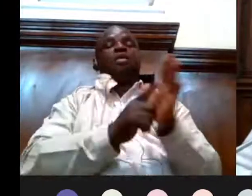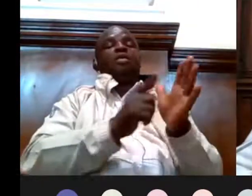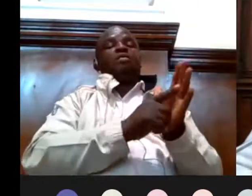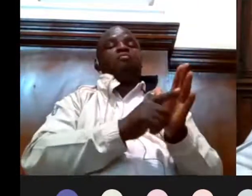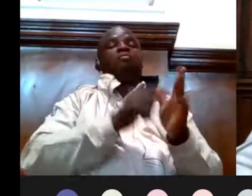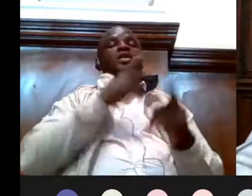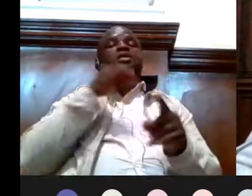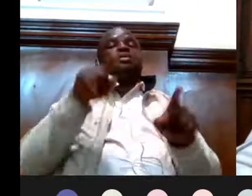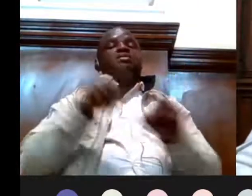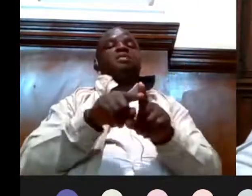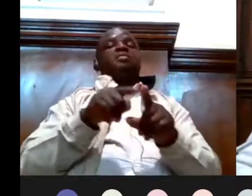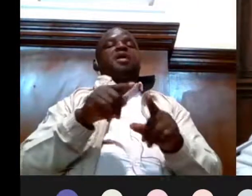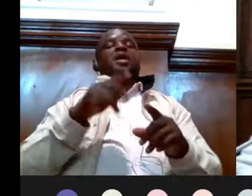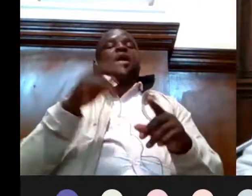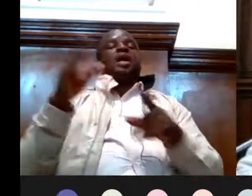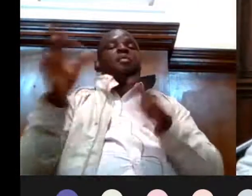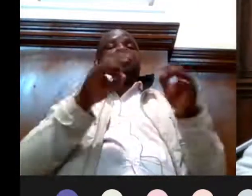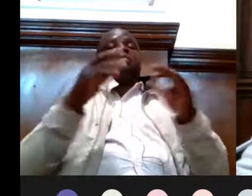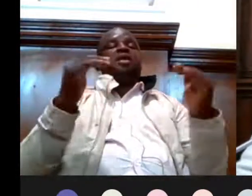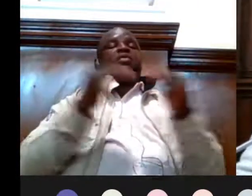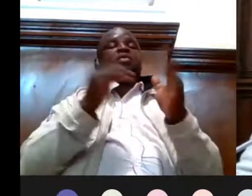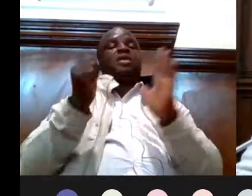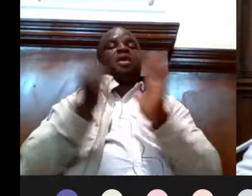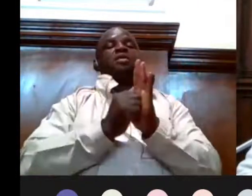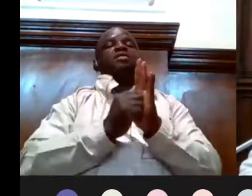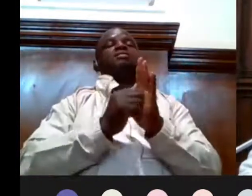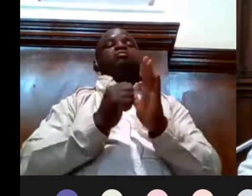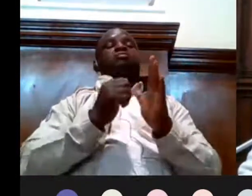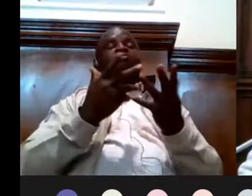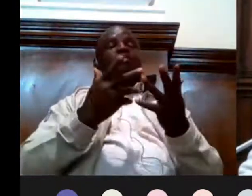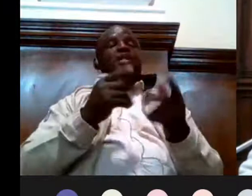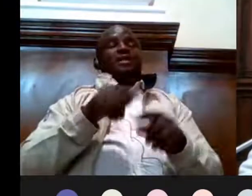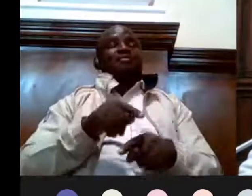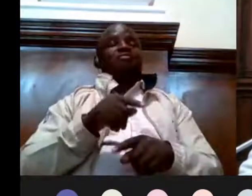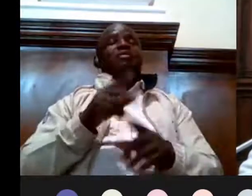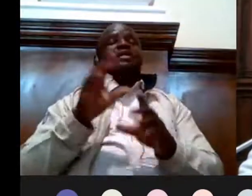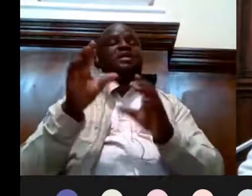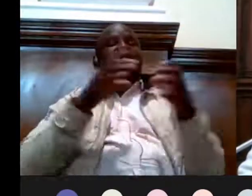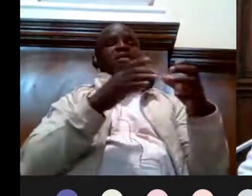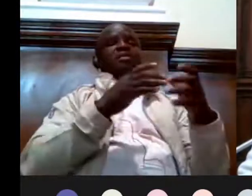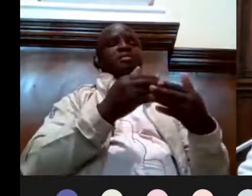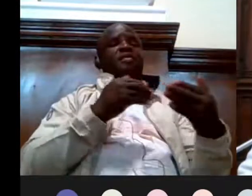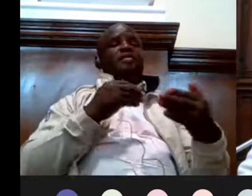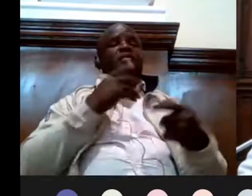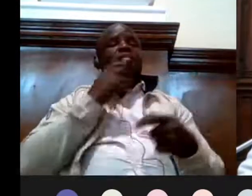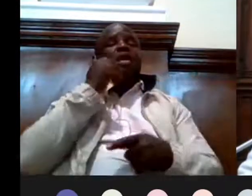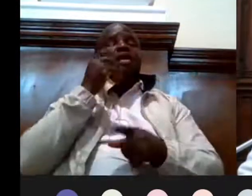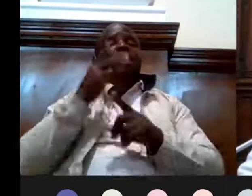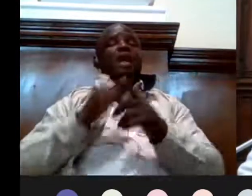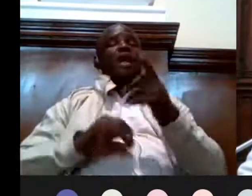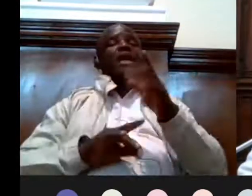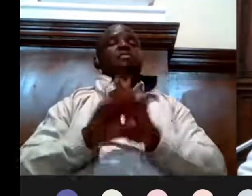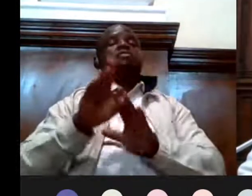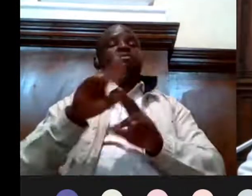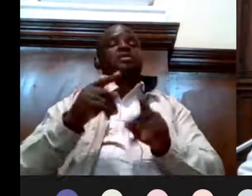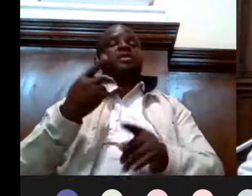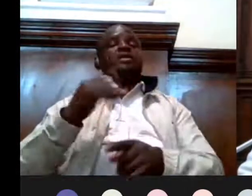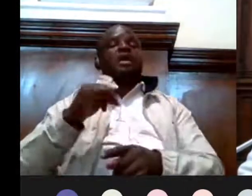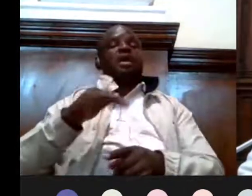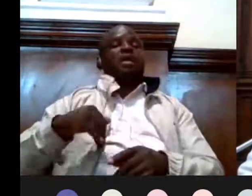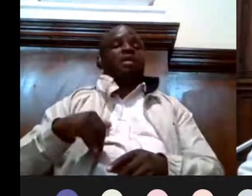as Employment Equity Act, some historically male-dominated sectors are still lagging